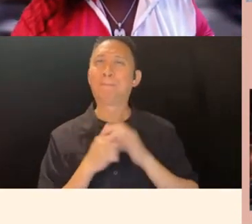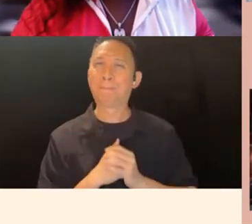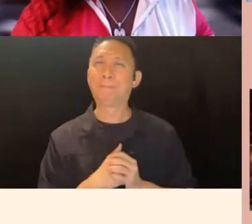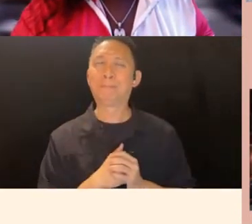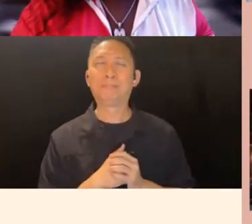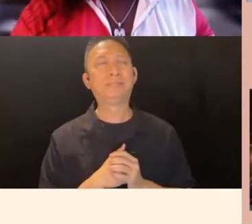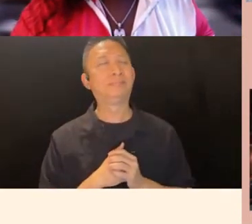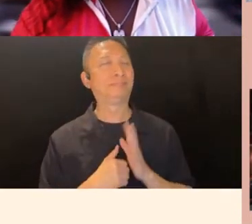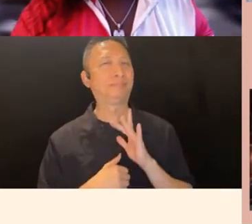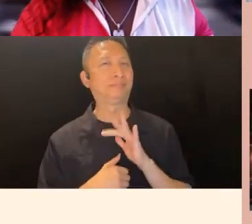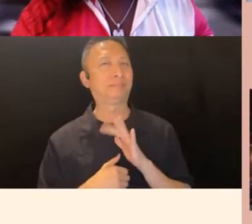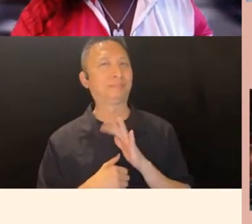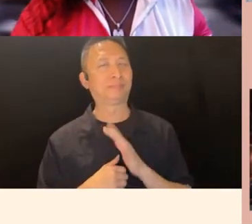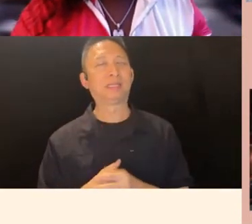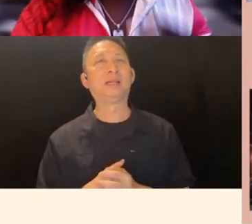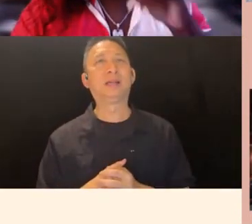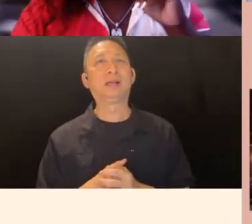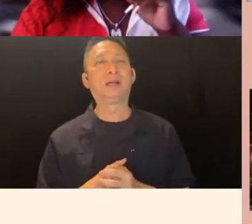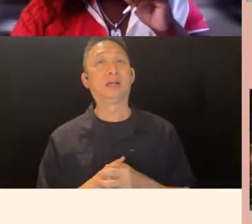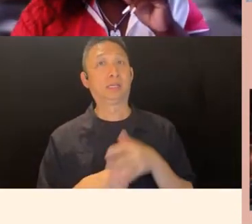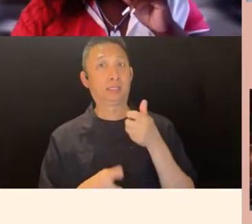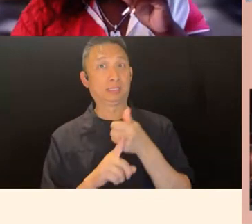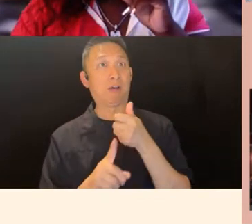as heavily,